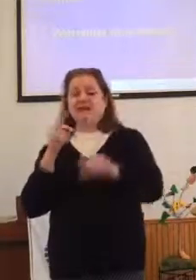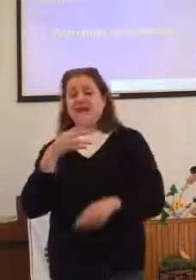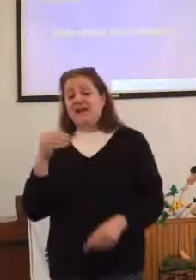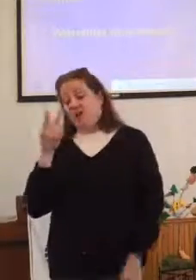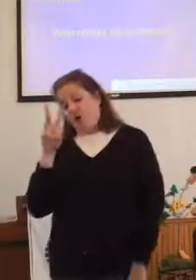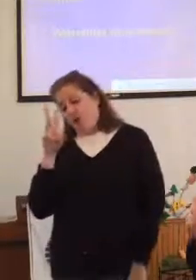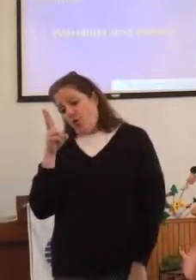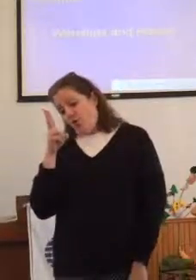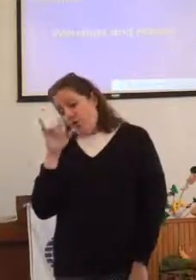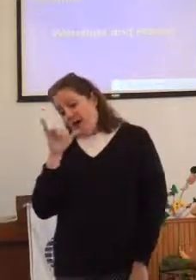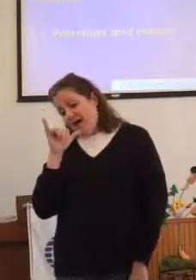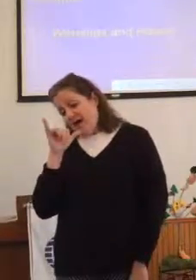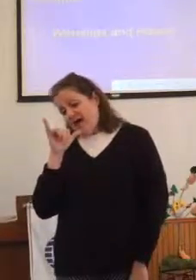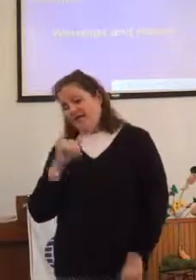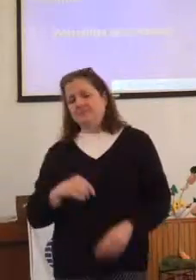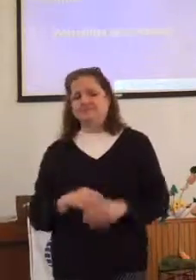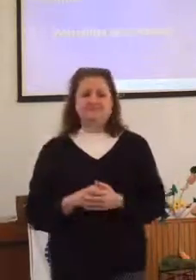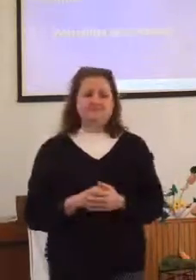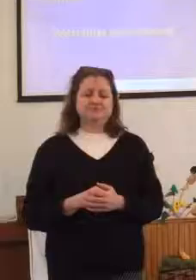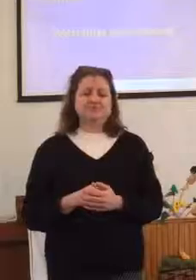we're headed that way.